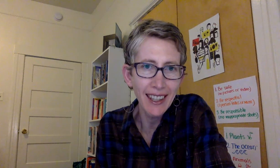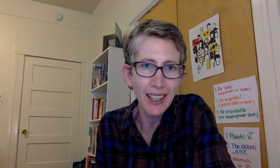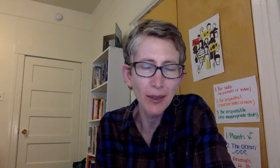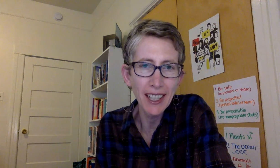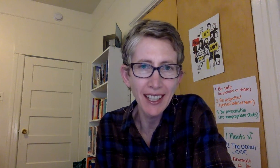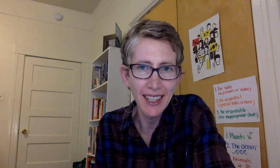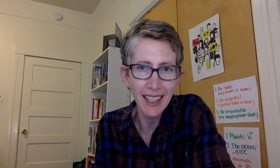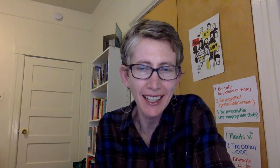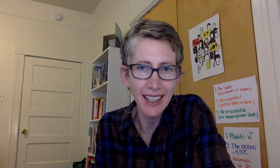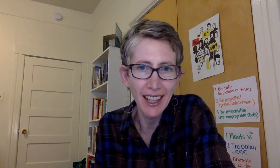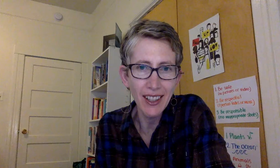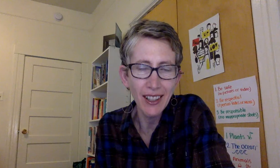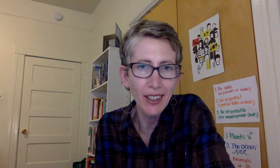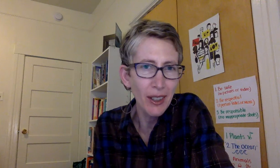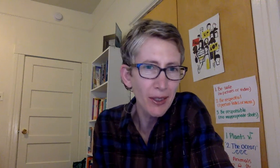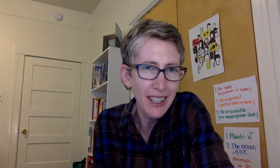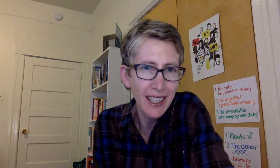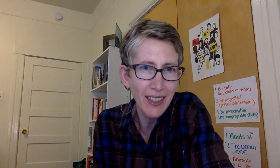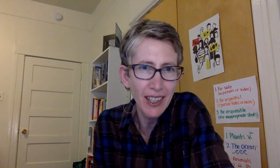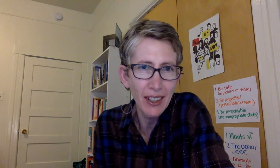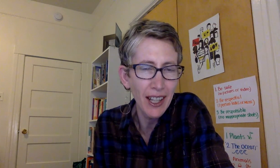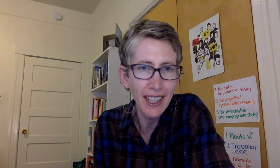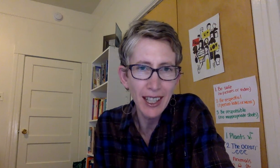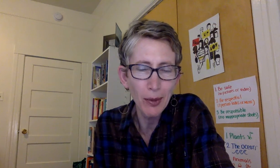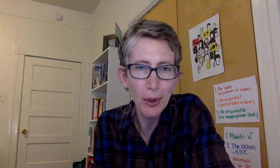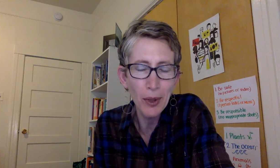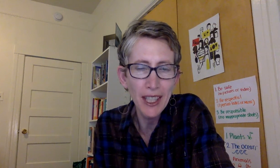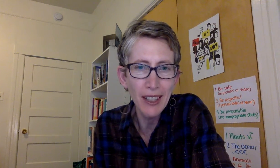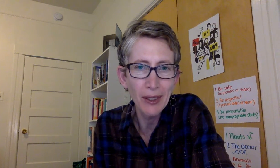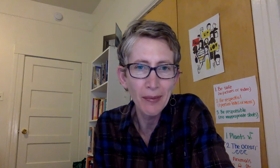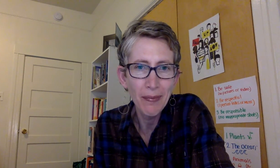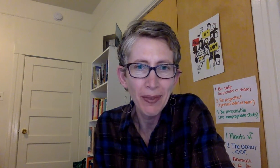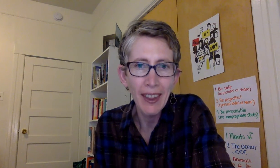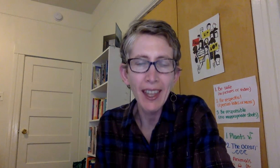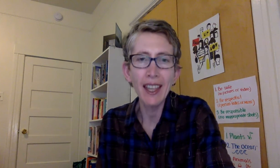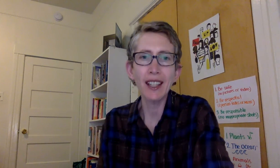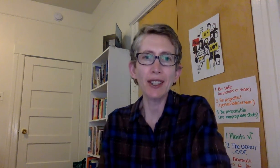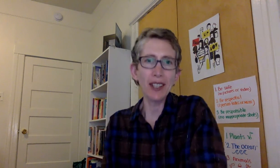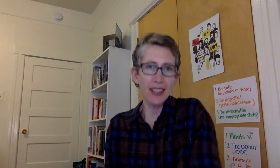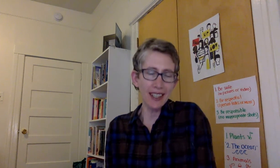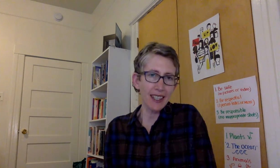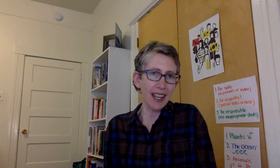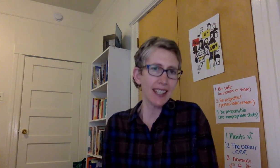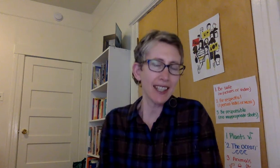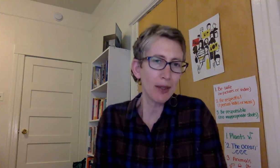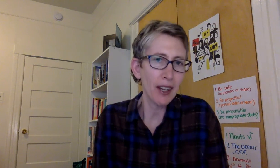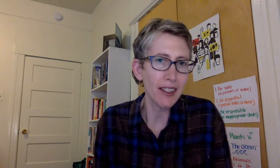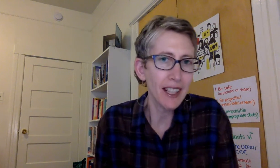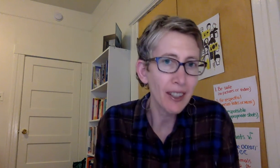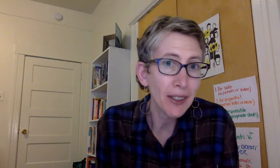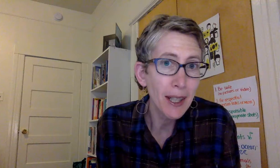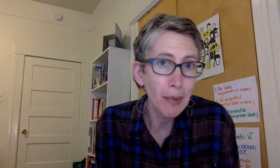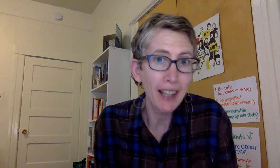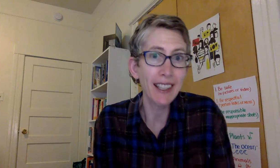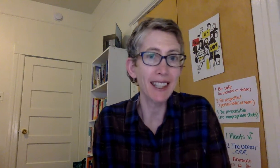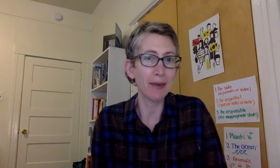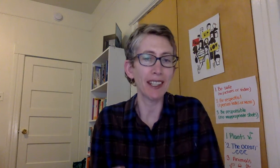then we can sing it together. You can watch this video anytime you want to. So here's the signs that we already know. Let's practice them